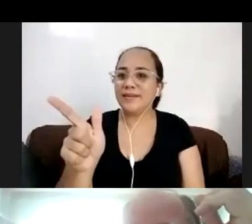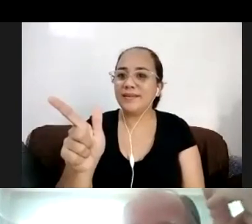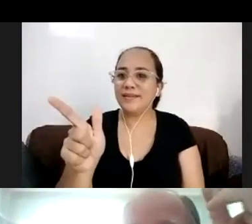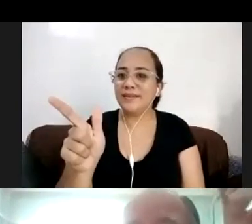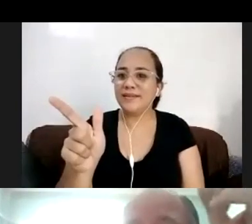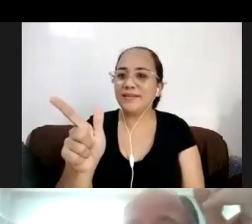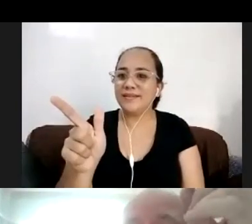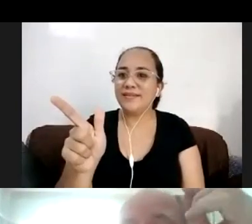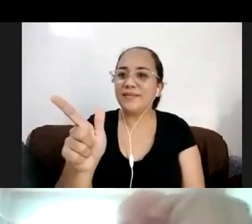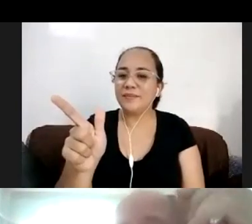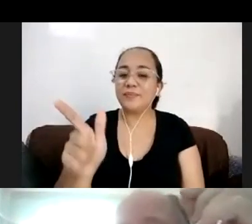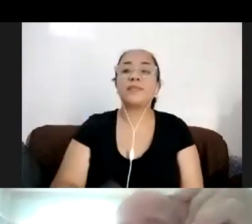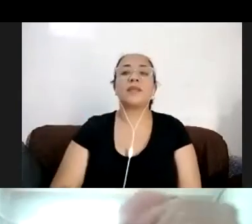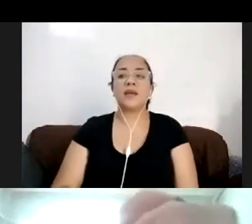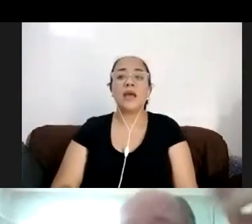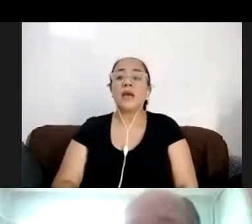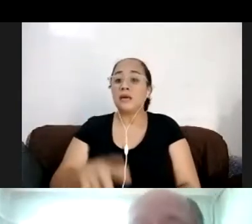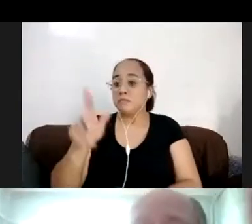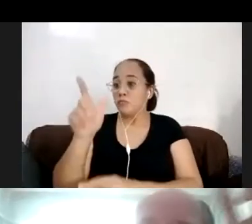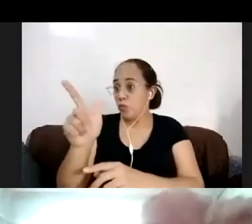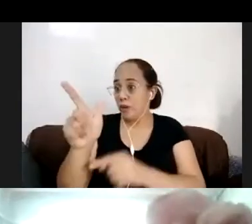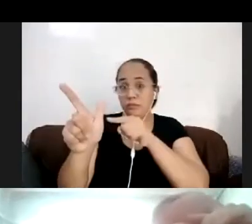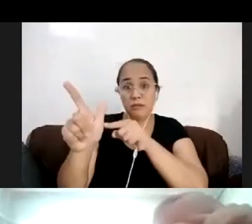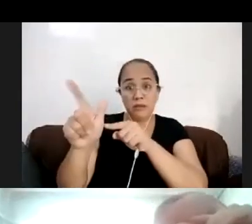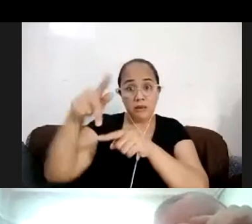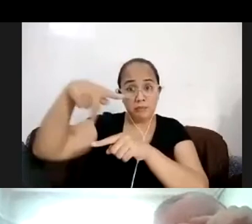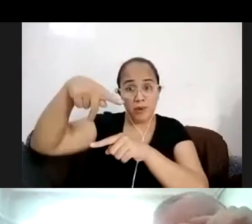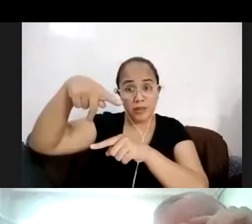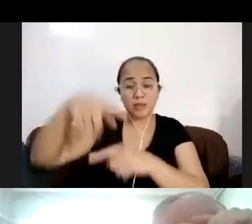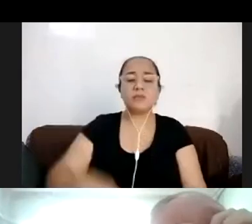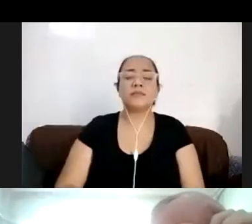So if the predicate is 20, what is the subject?